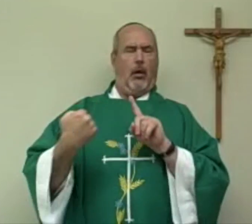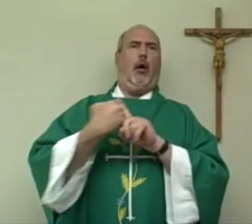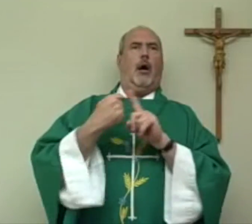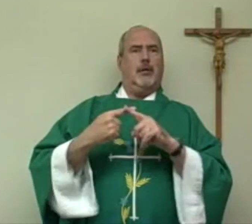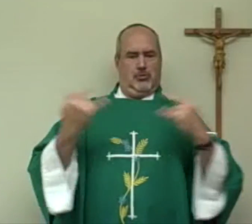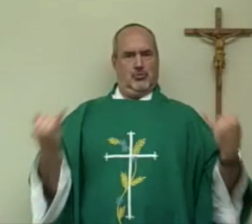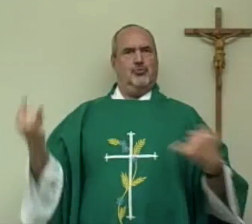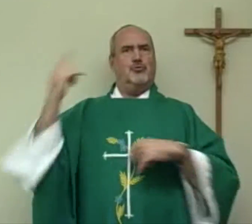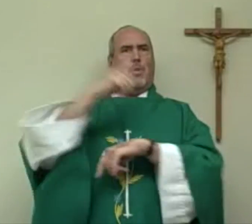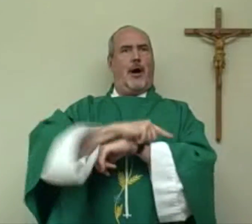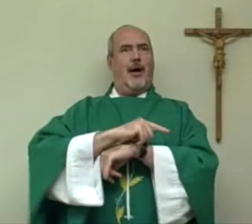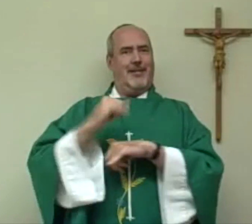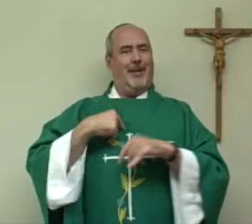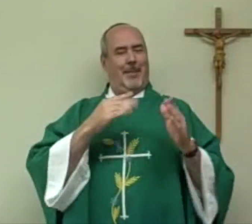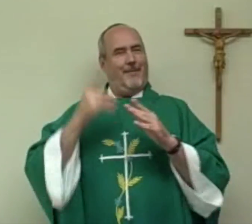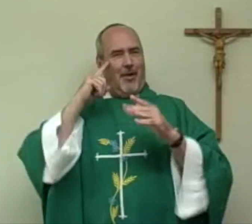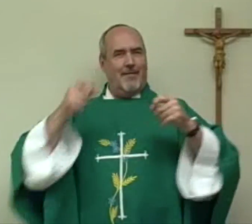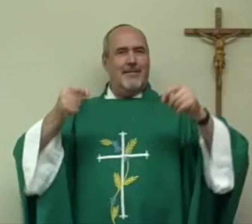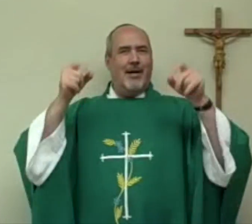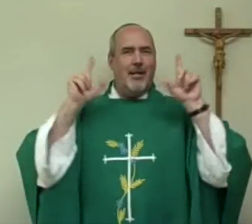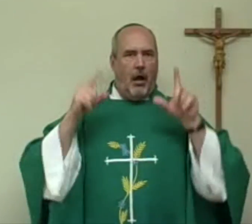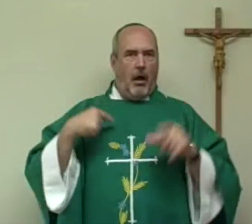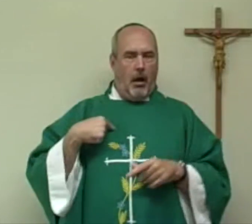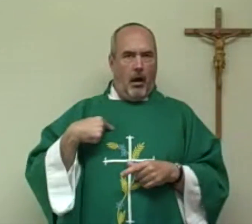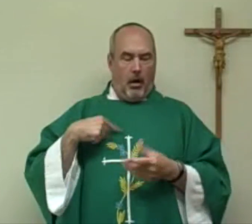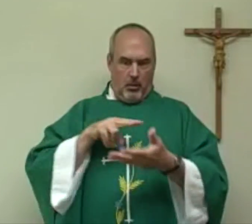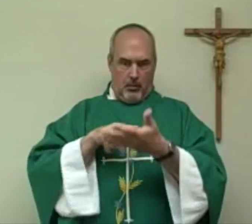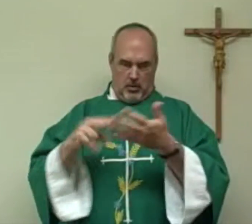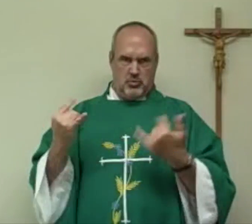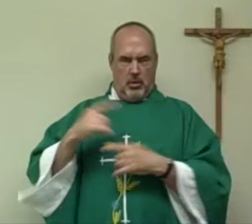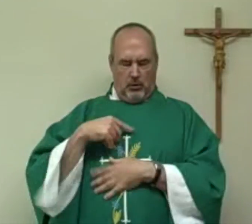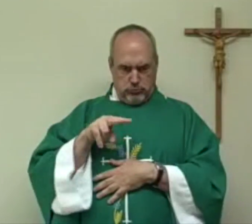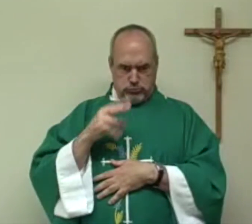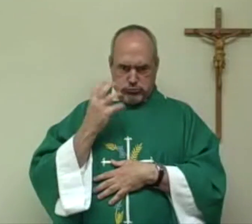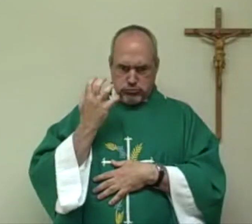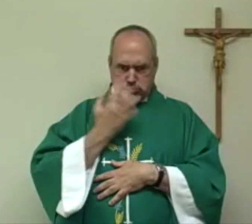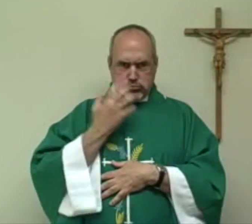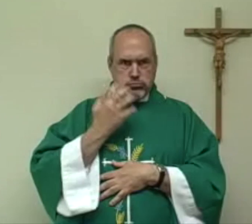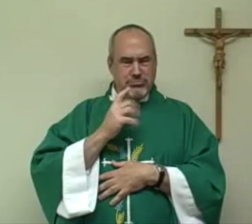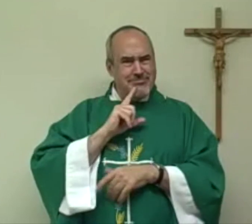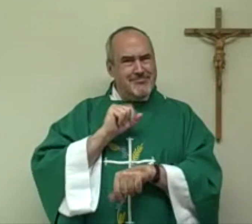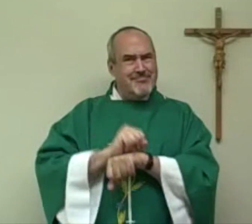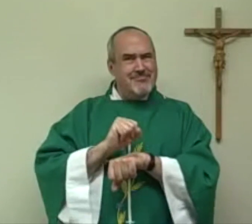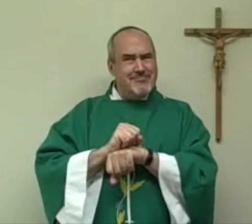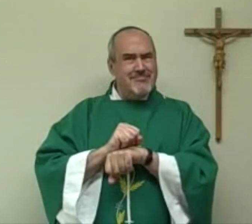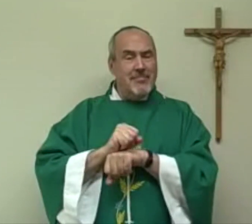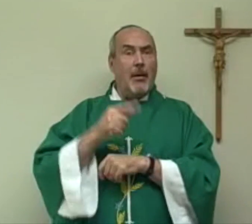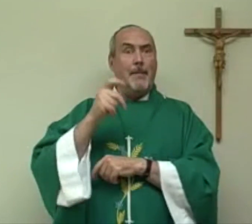And I've read that so many times, but it never really hit me until today when I was preparing for this